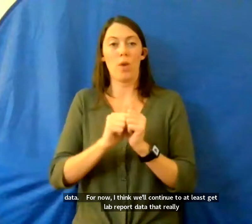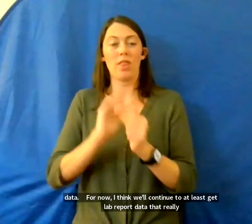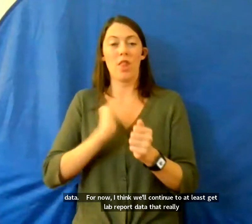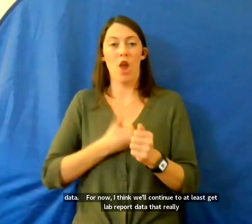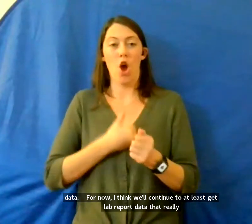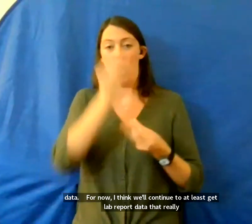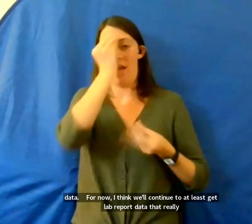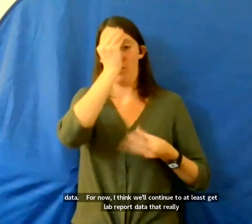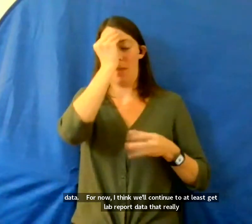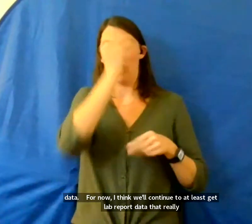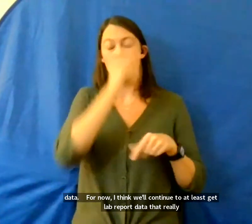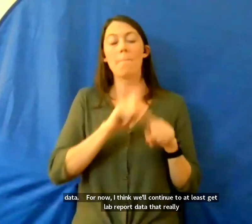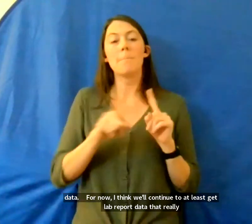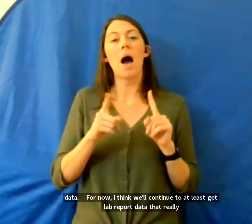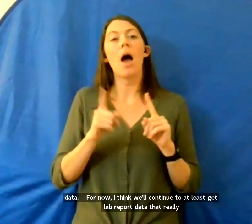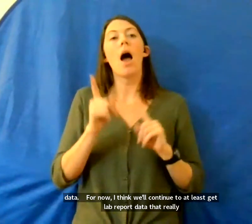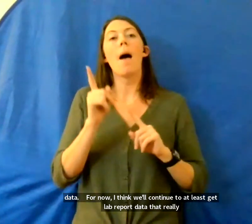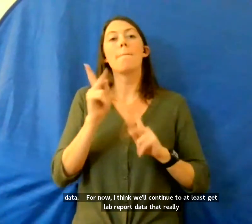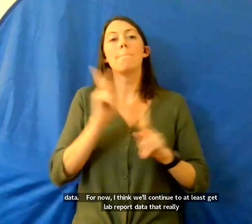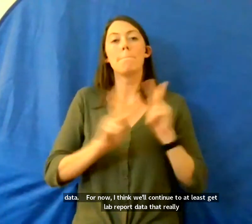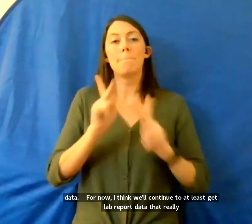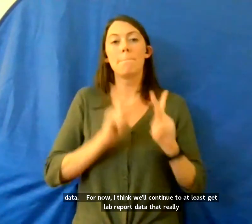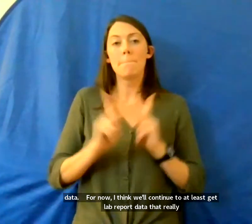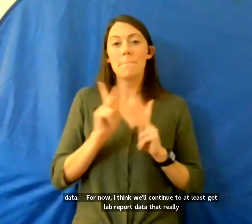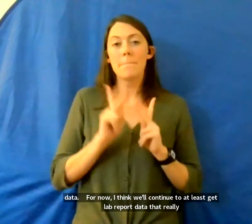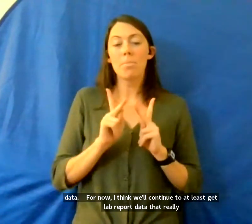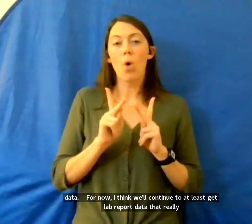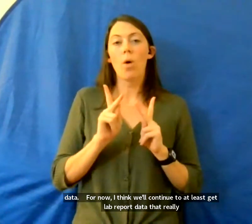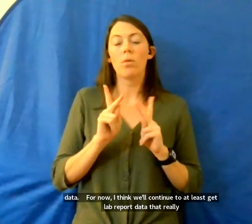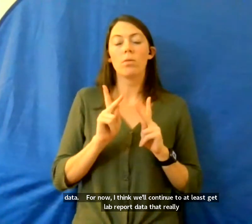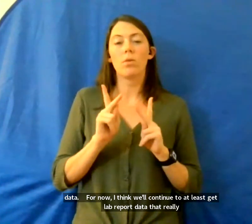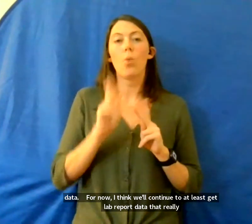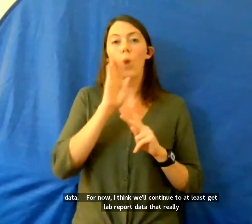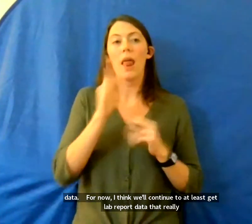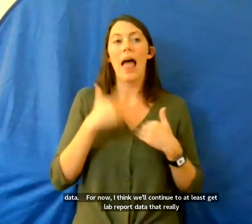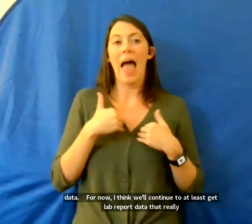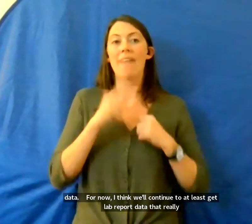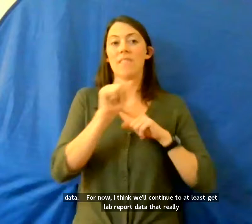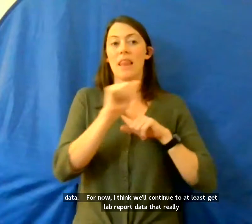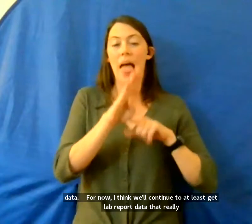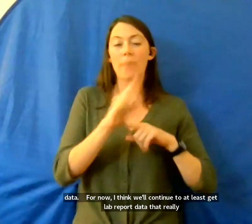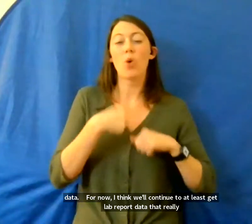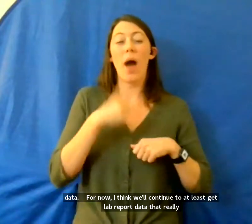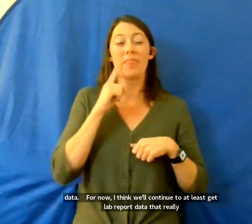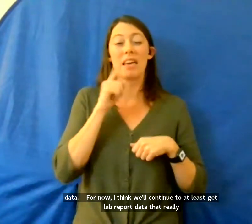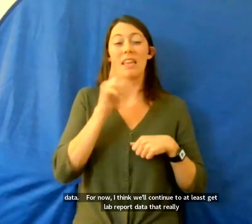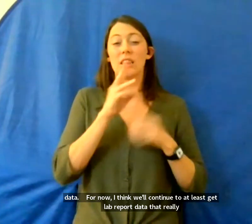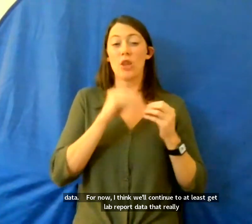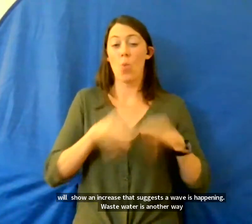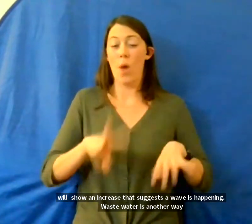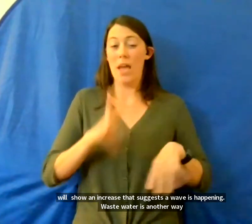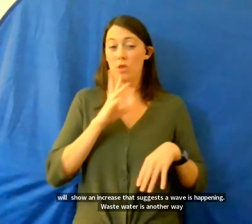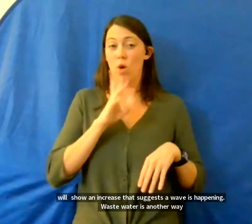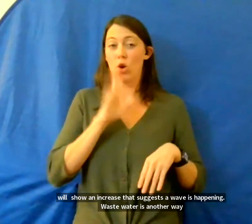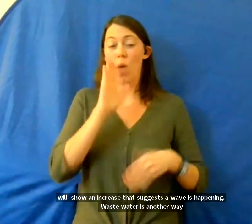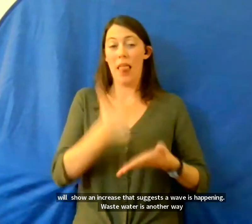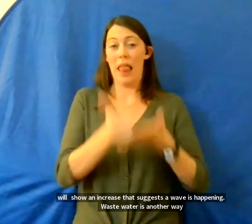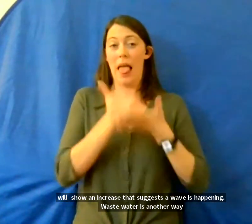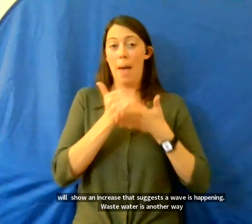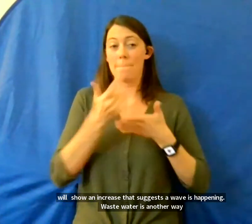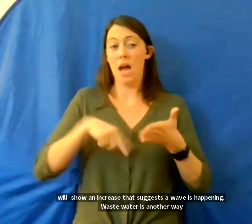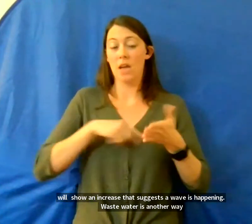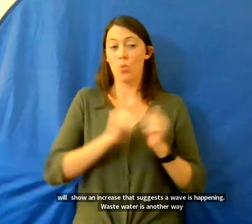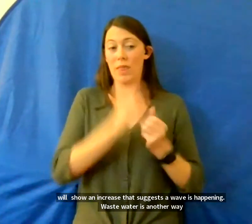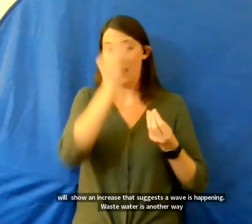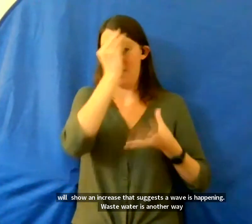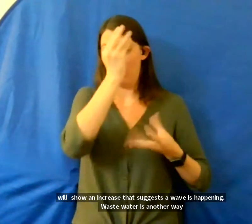increase that suggests a wave is happening. Wastewater is another way that we can get that information, that we can know